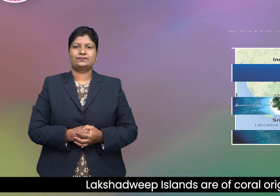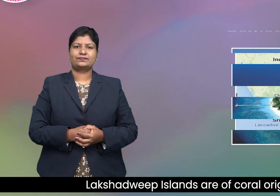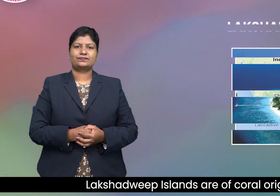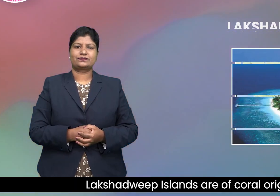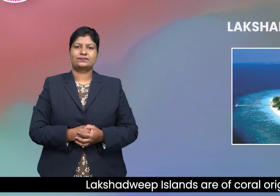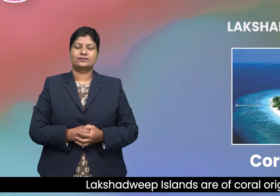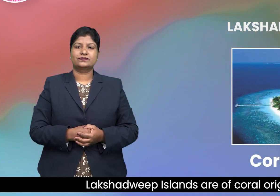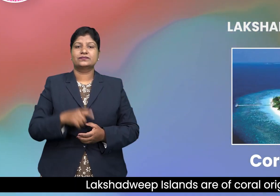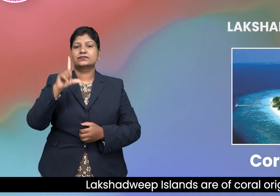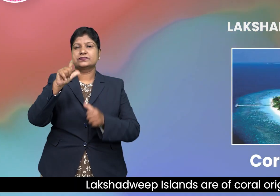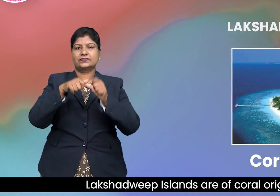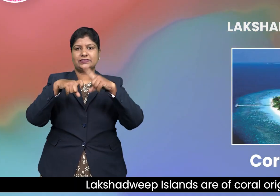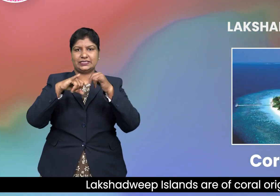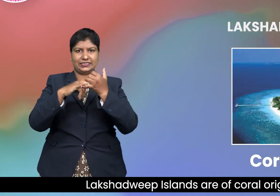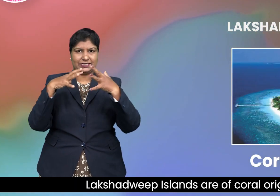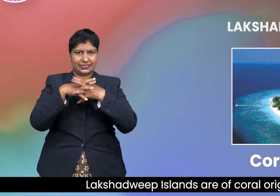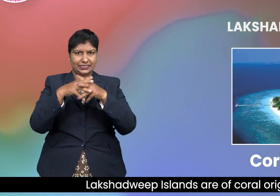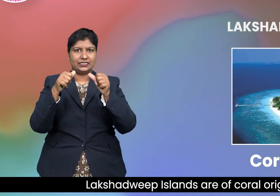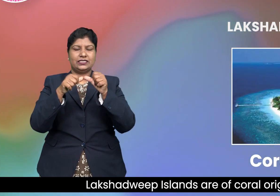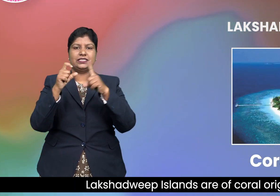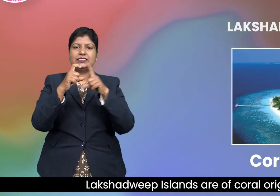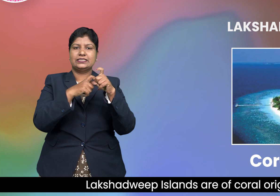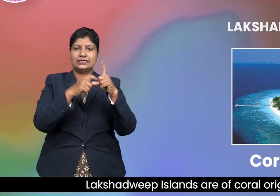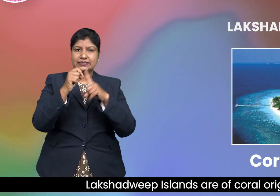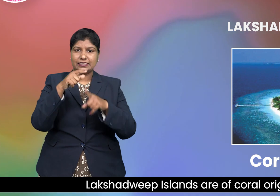Lakshadeep islands islands are coral origin